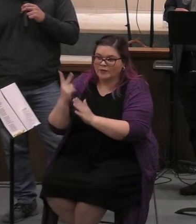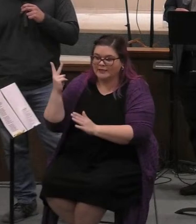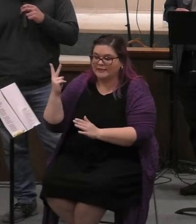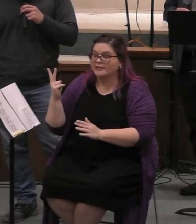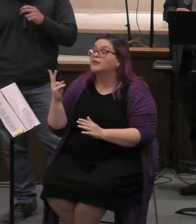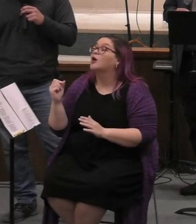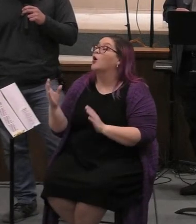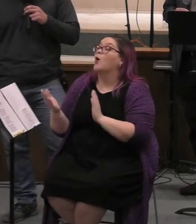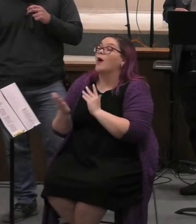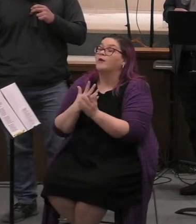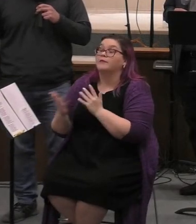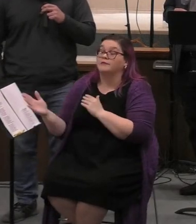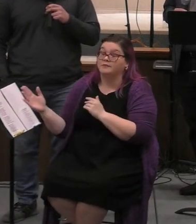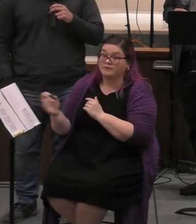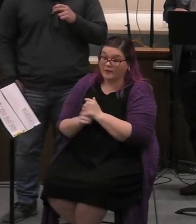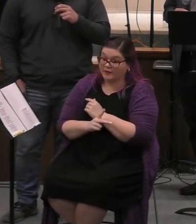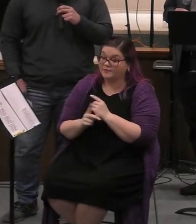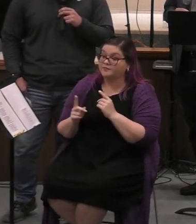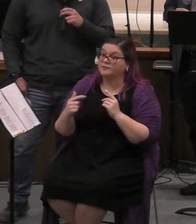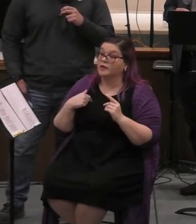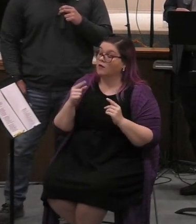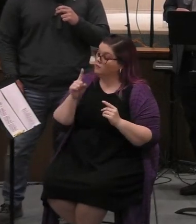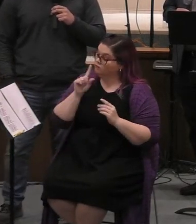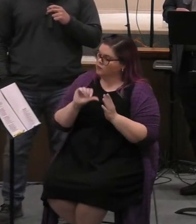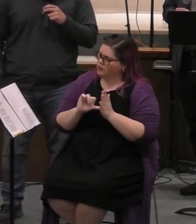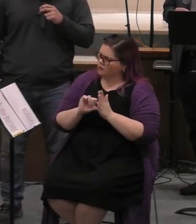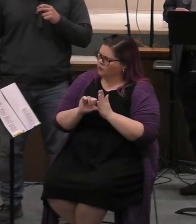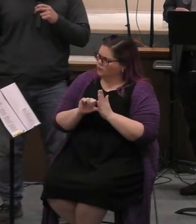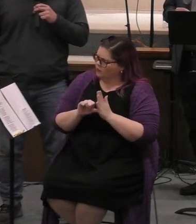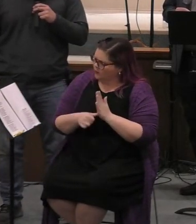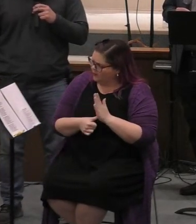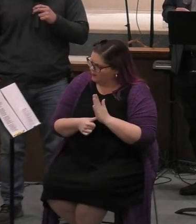So going back to that point, I was very impressed with